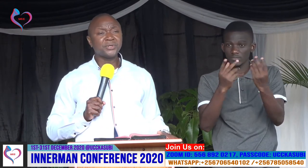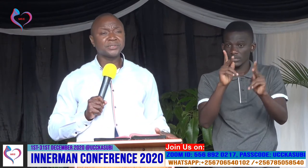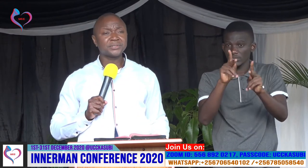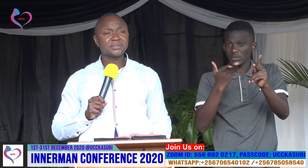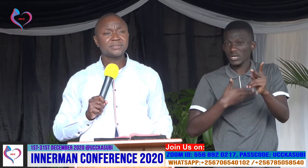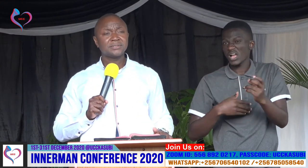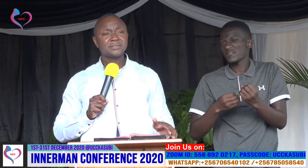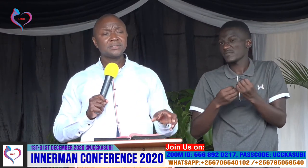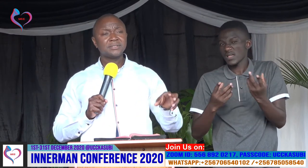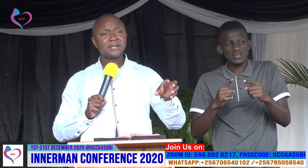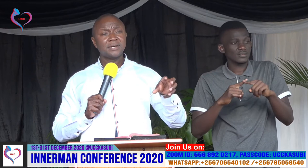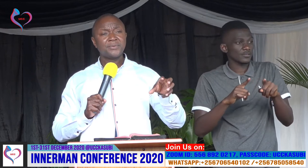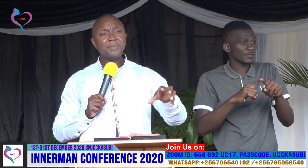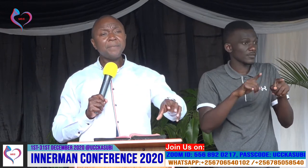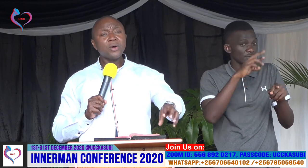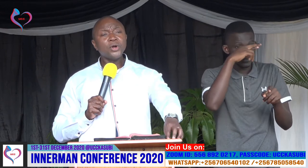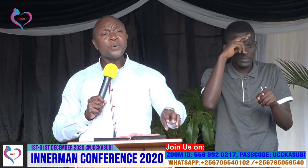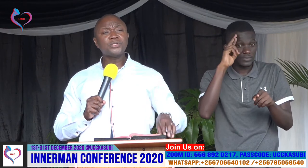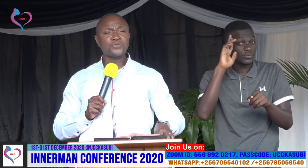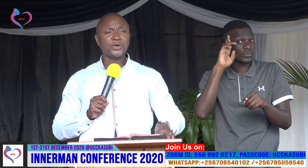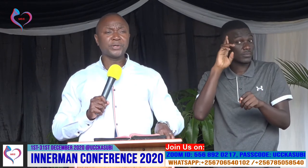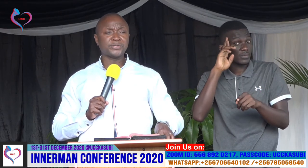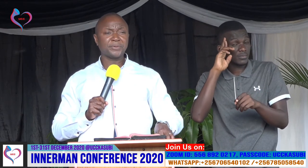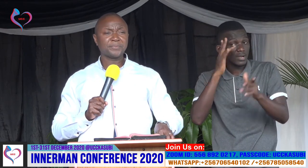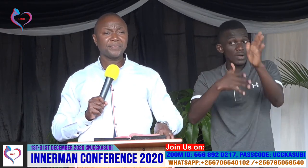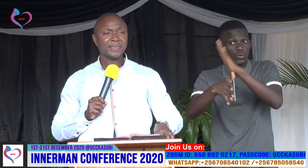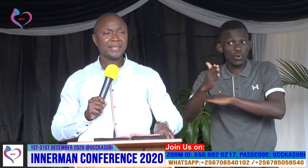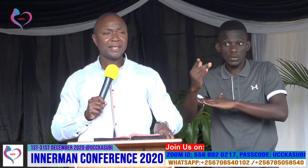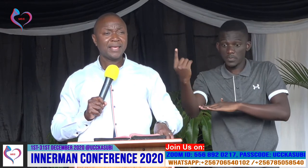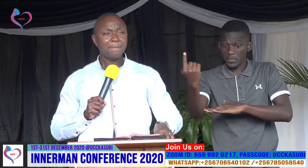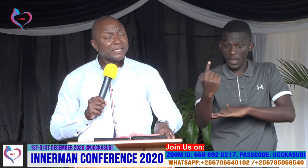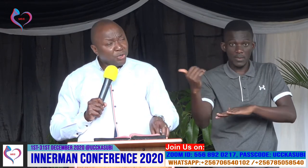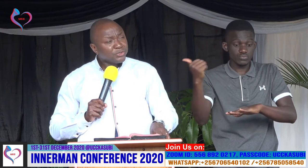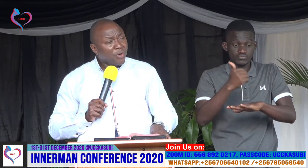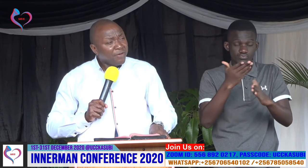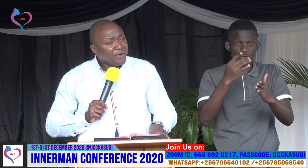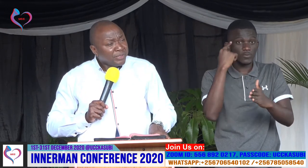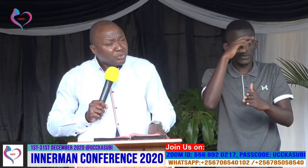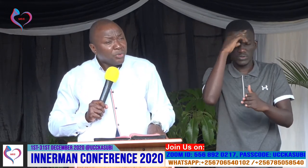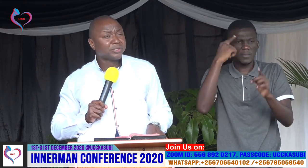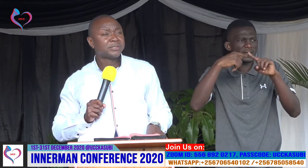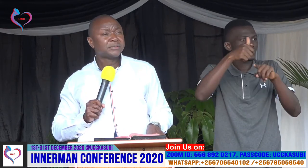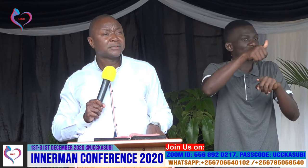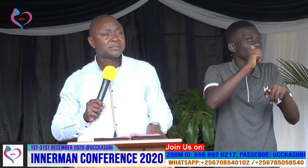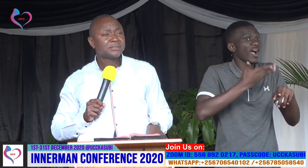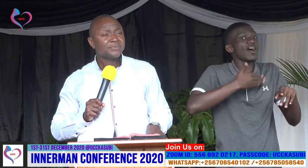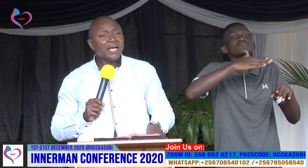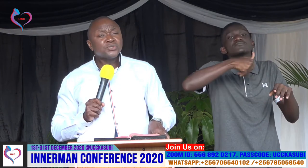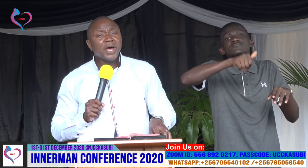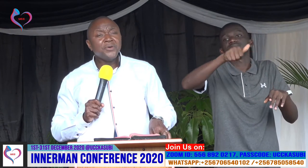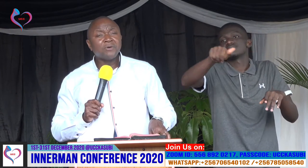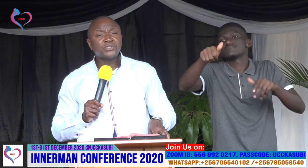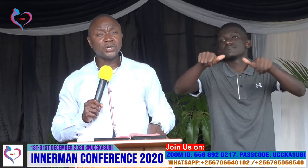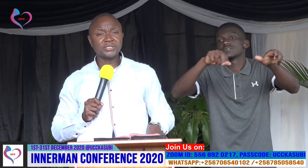have reasons. Abasinga kufe tuyina ensonga. Remember, God brought you for a reason. Jukira Katonda yakulese lw'ensonga. But you also have a reason. Naye nawe oyina ensonga.